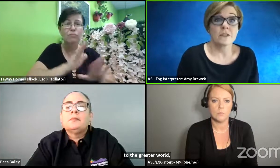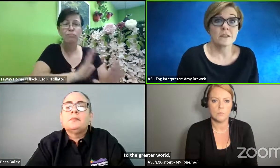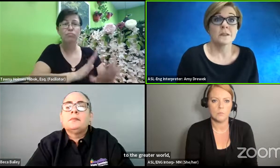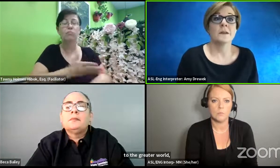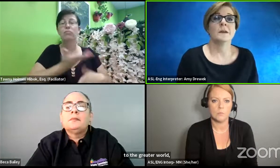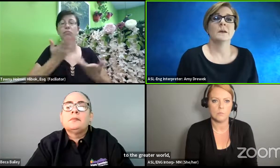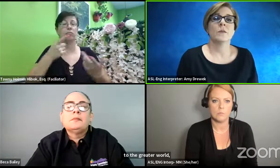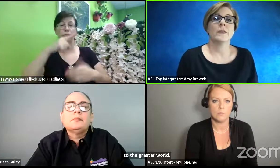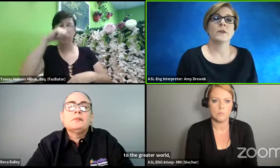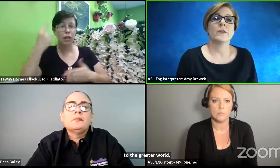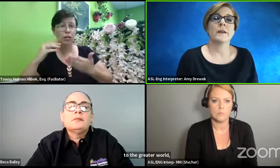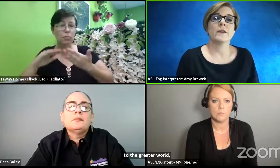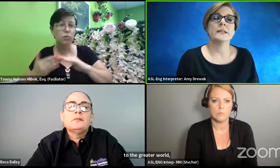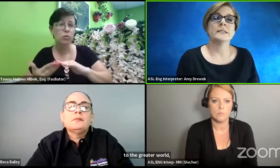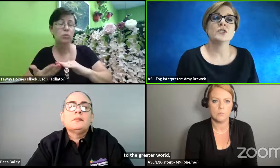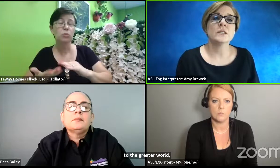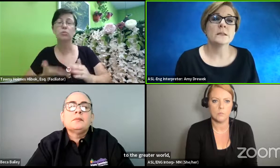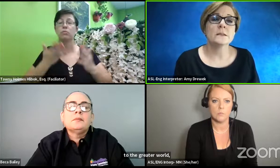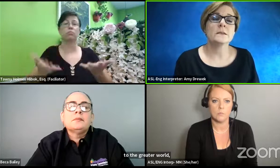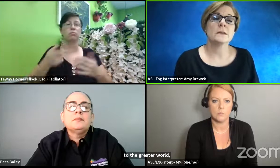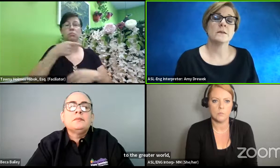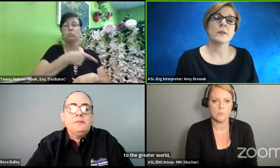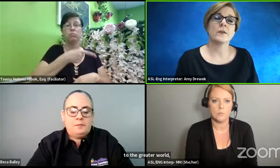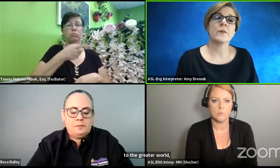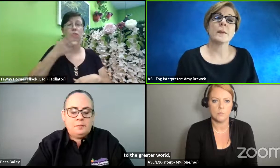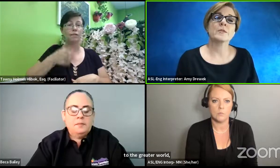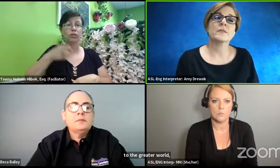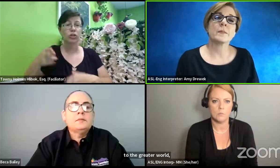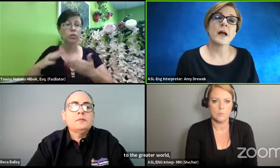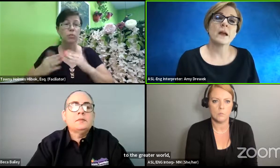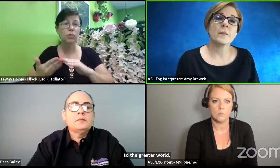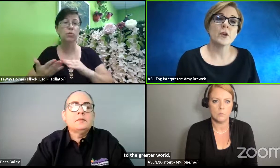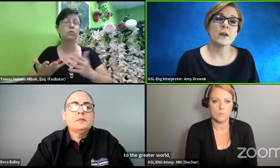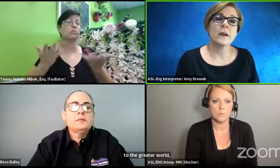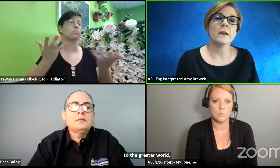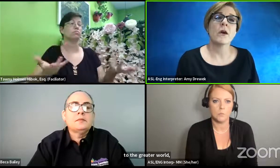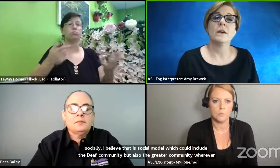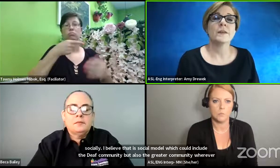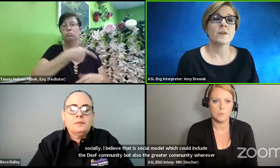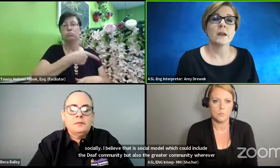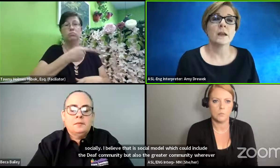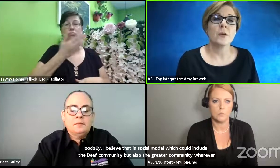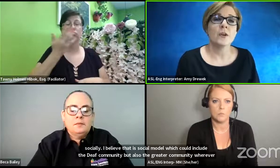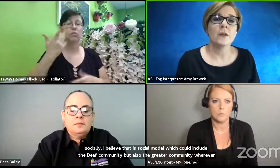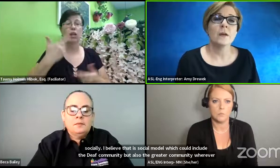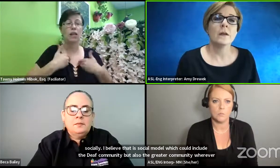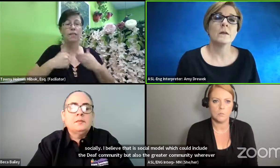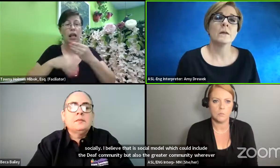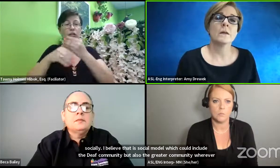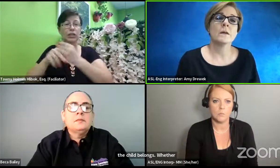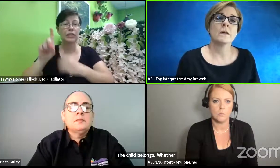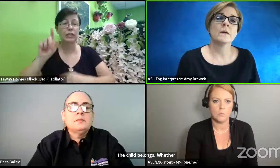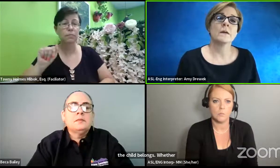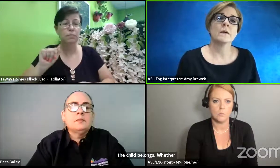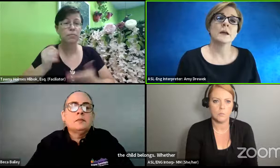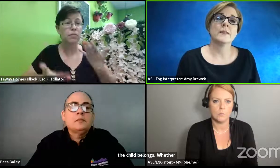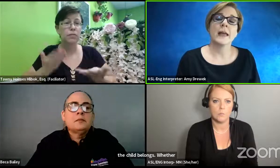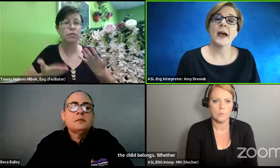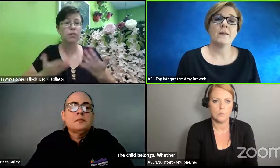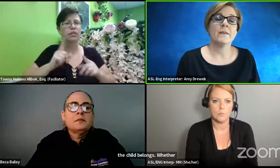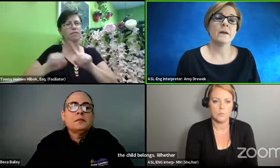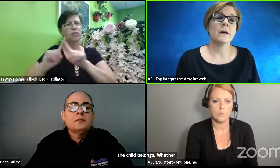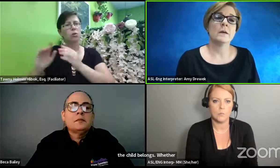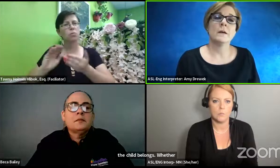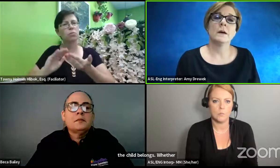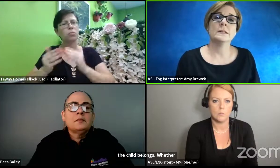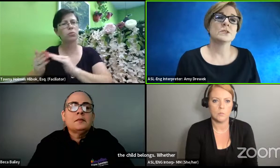child belongs, whether they're Indigenous, whether they're members of the Black community, hard of hearing community, if